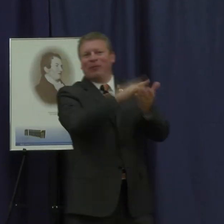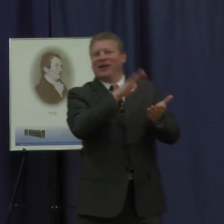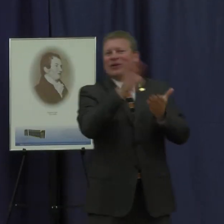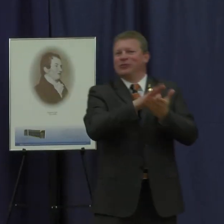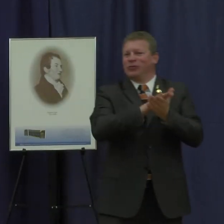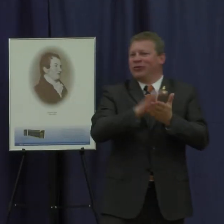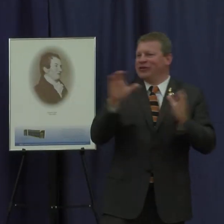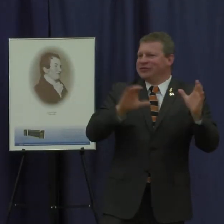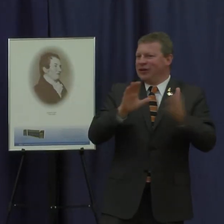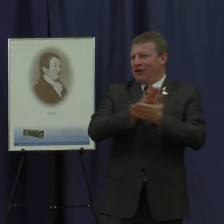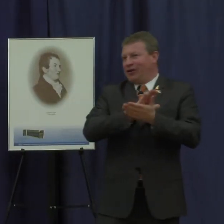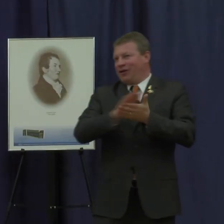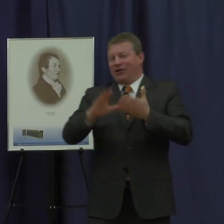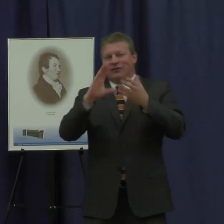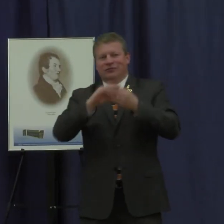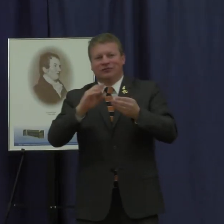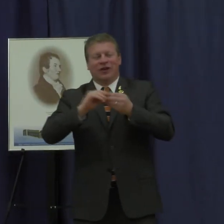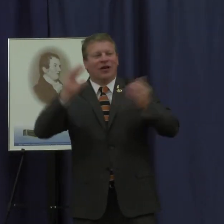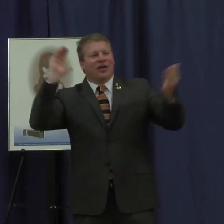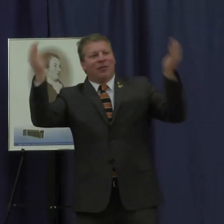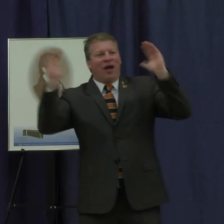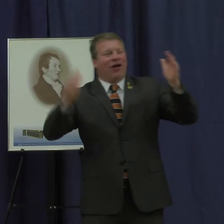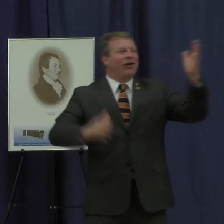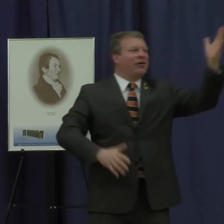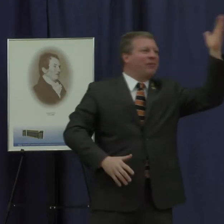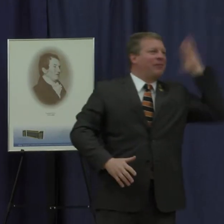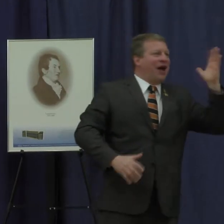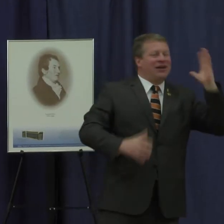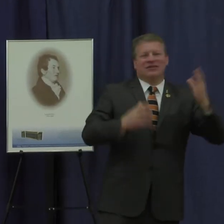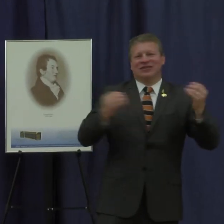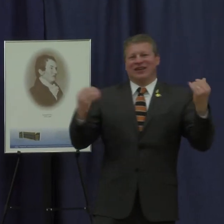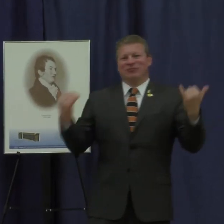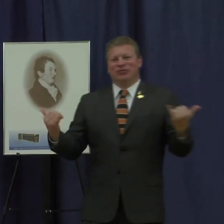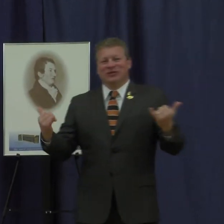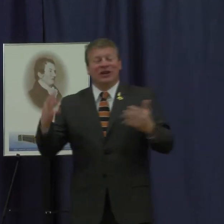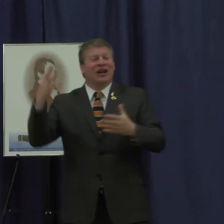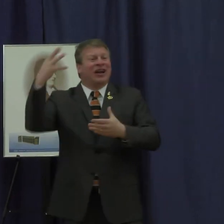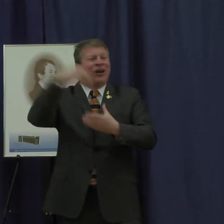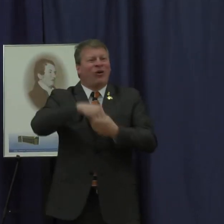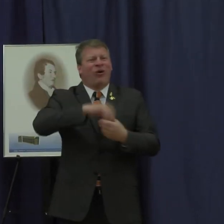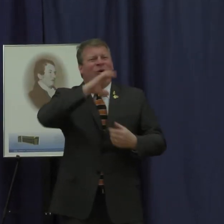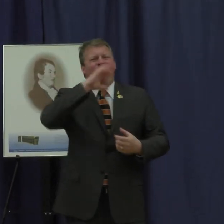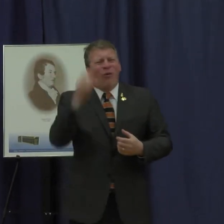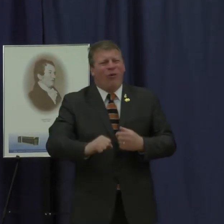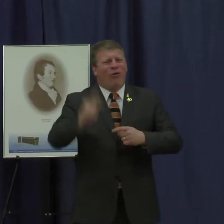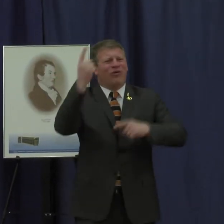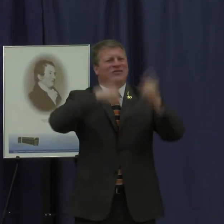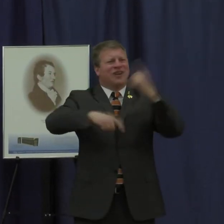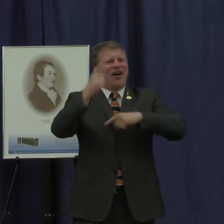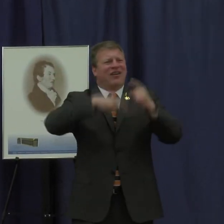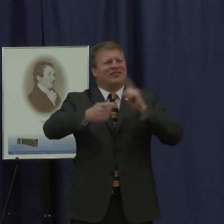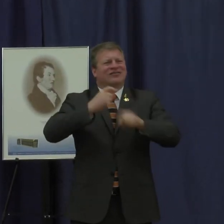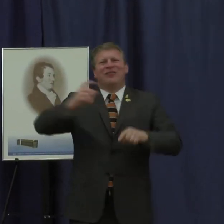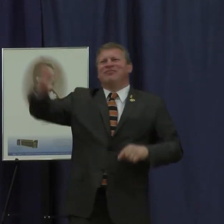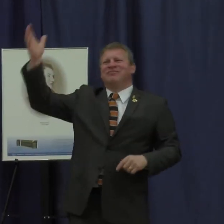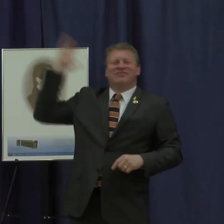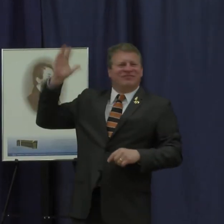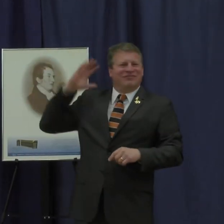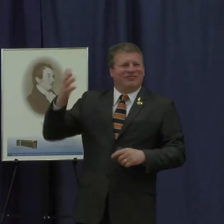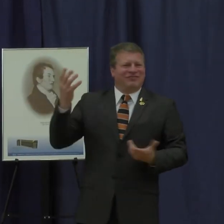This morning, I went to the middle school. They were comparing past and present. They included old signs